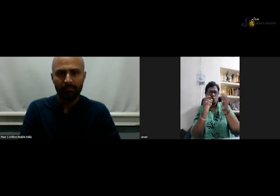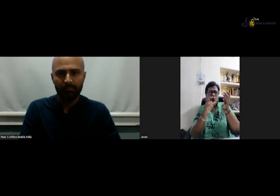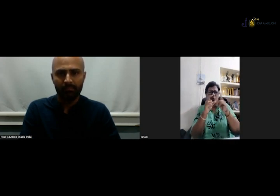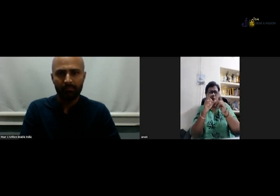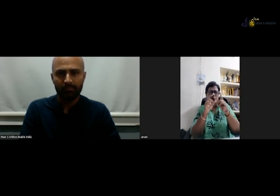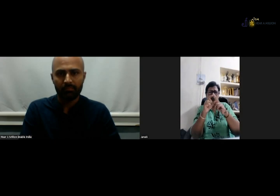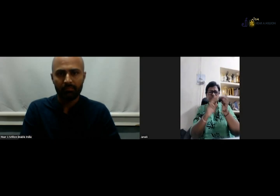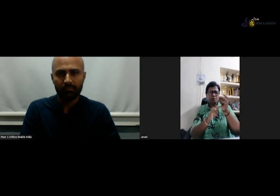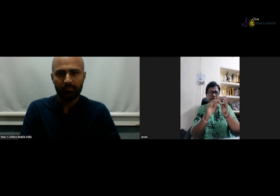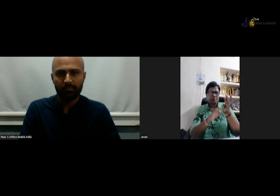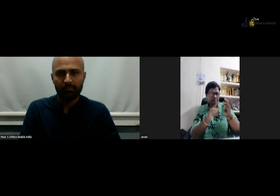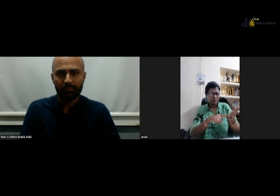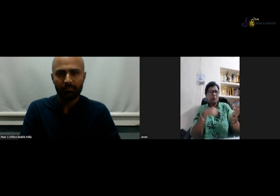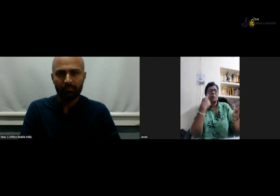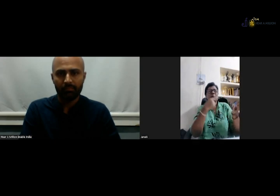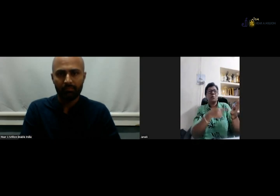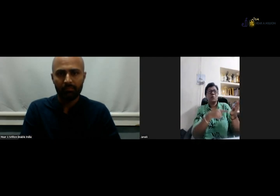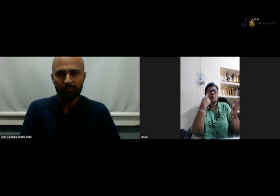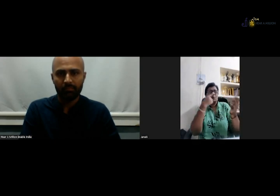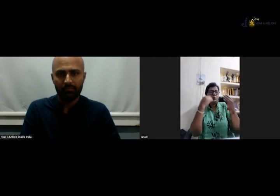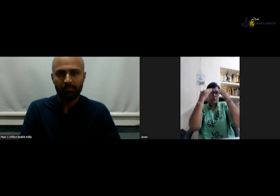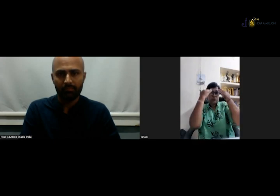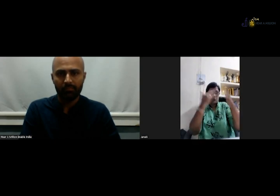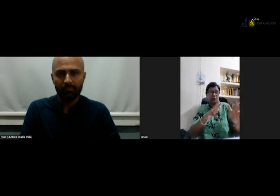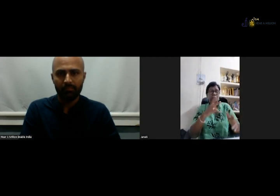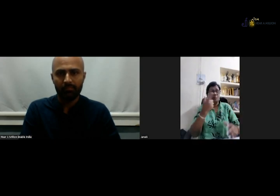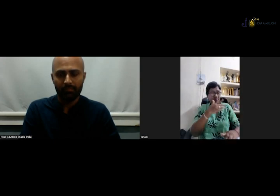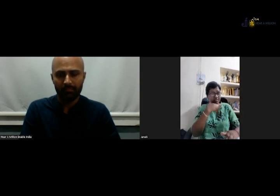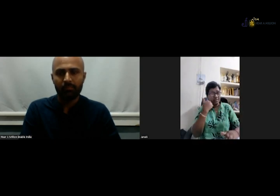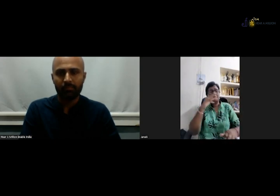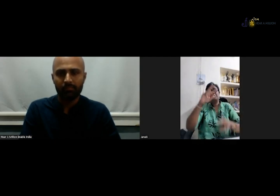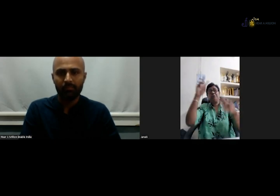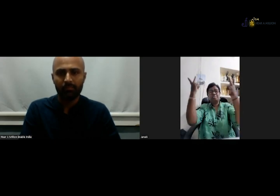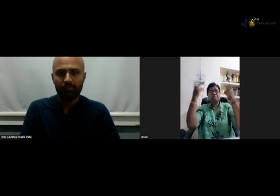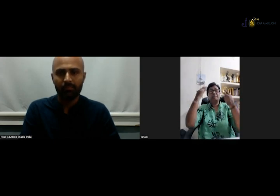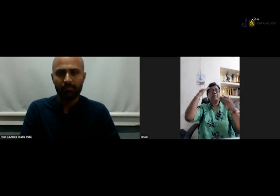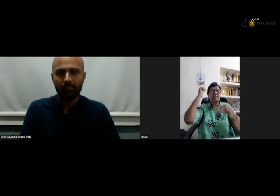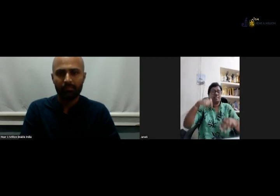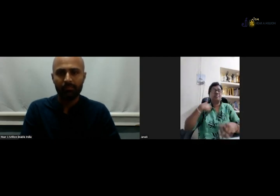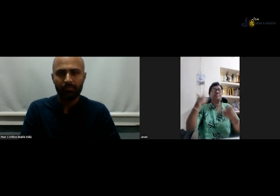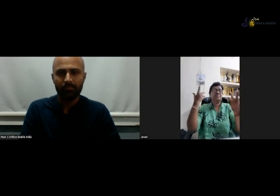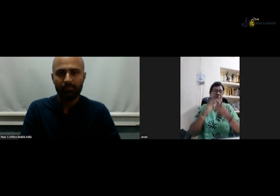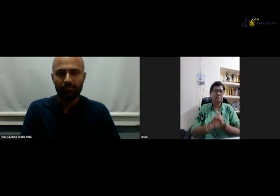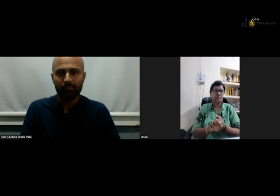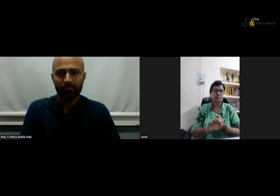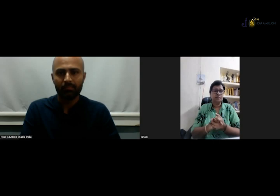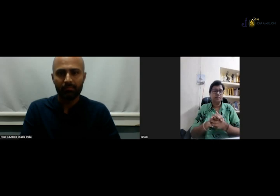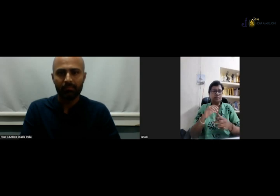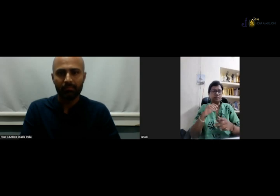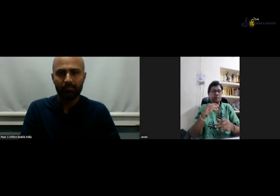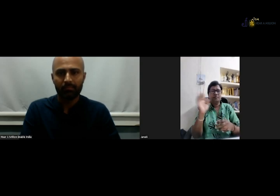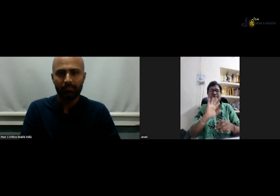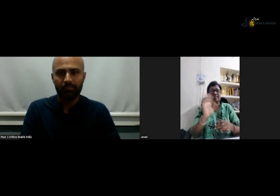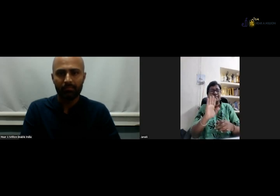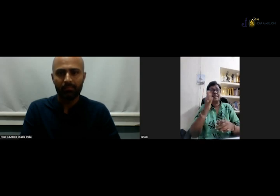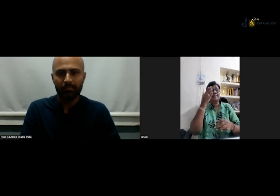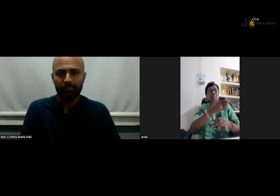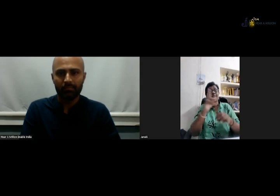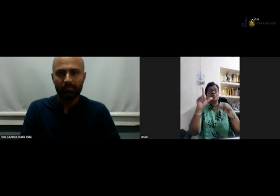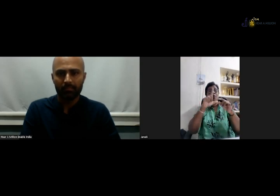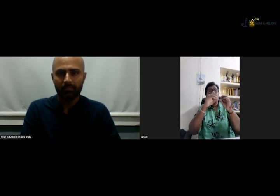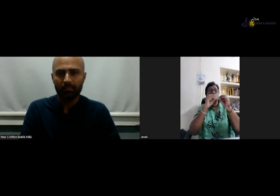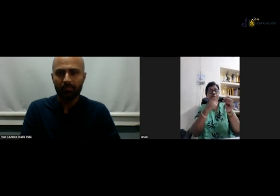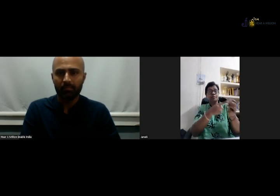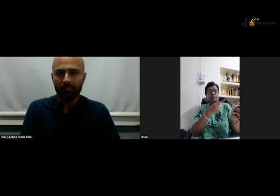is no one, and people. Sudamini, I was saying, when earlier people used to talk to us, I thought Sudamni, maybe there would be other